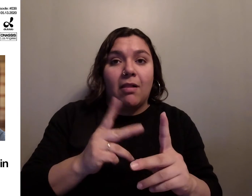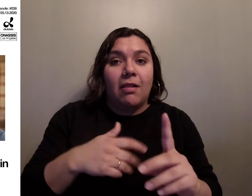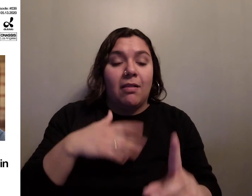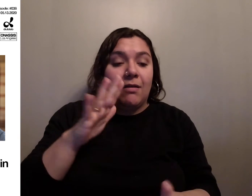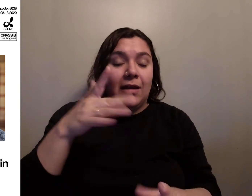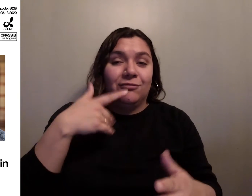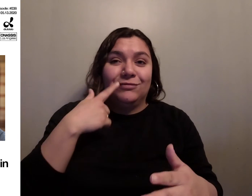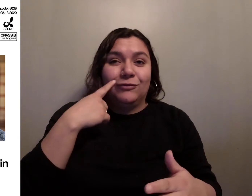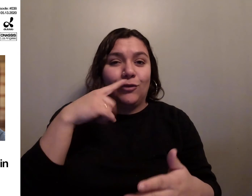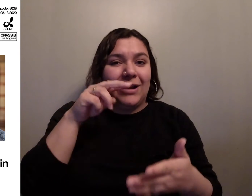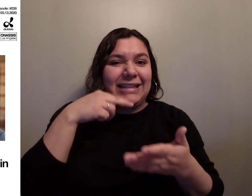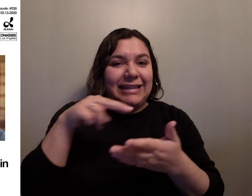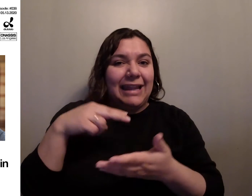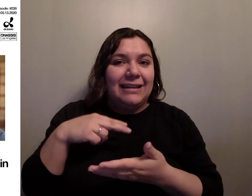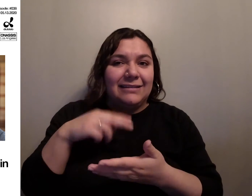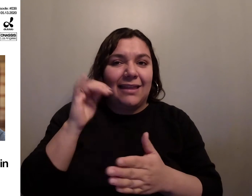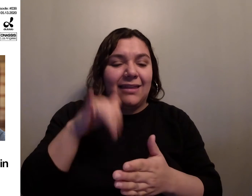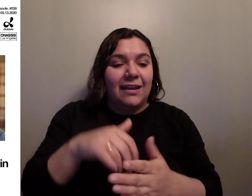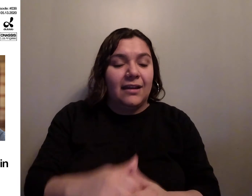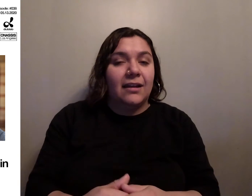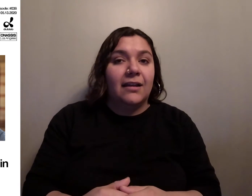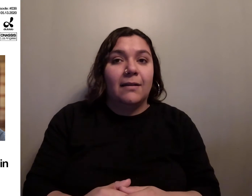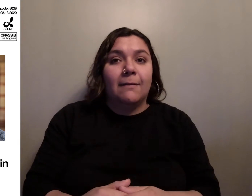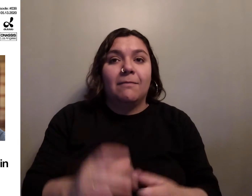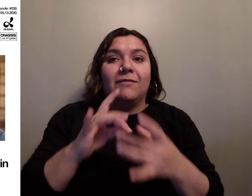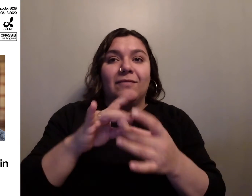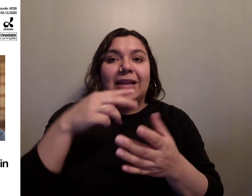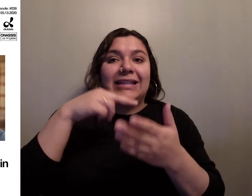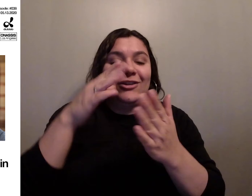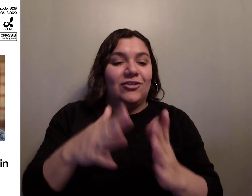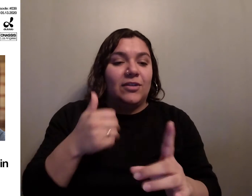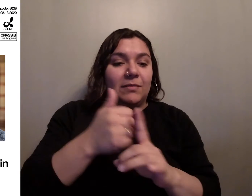future. Some of them, especially in dance,